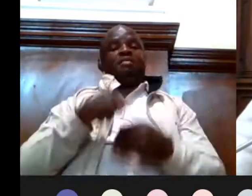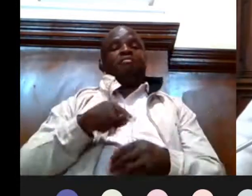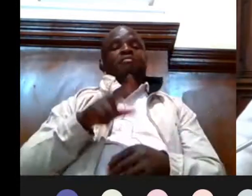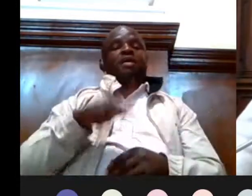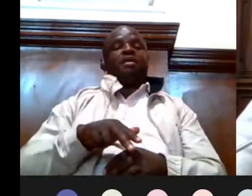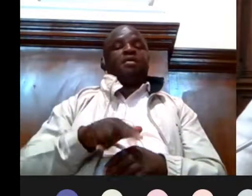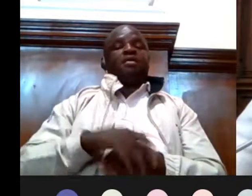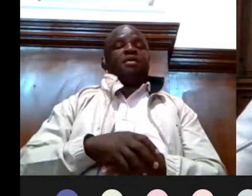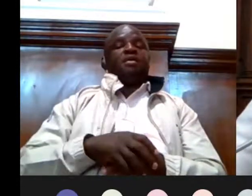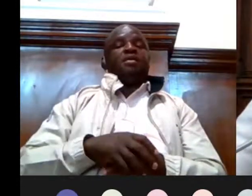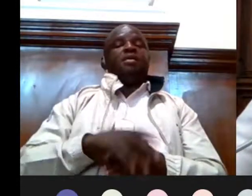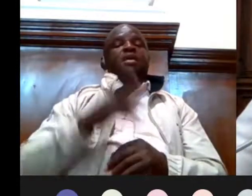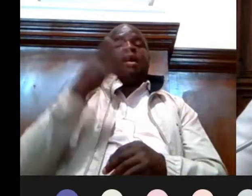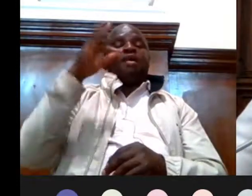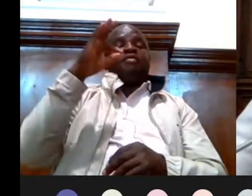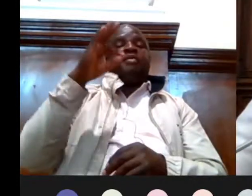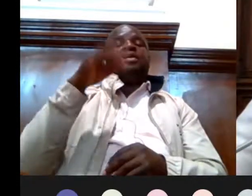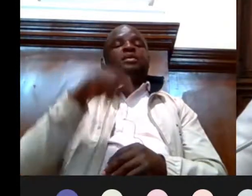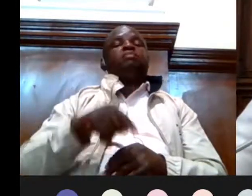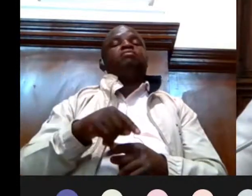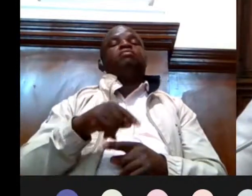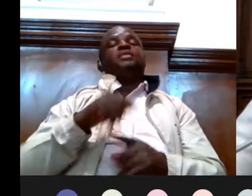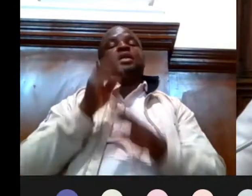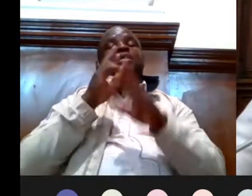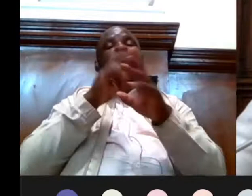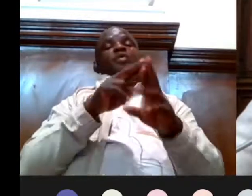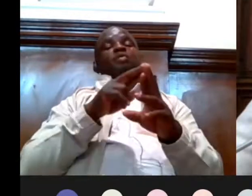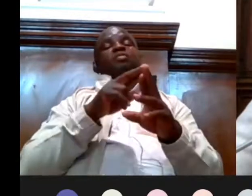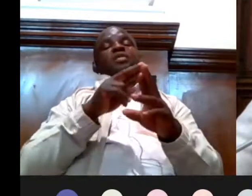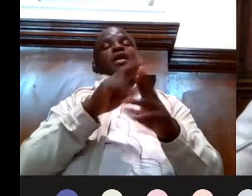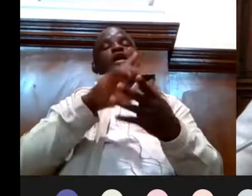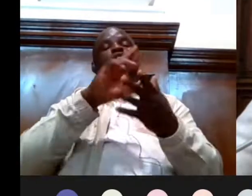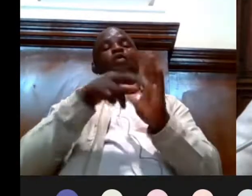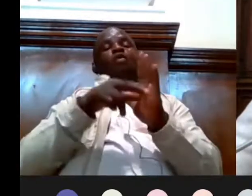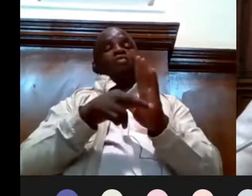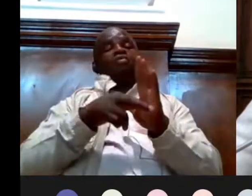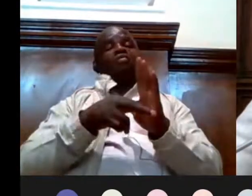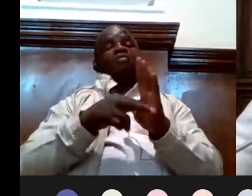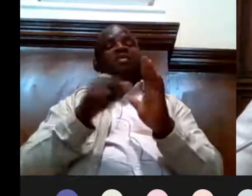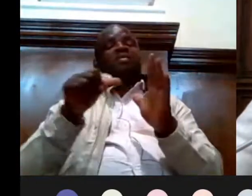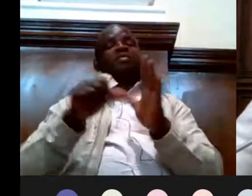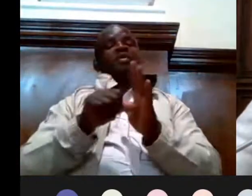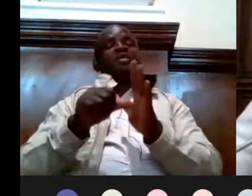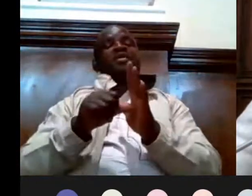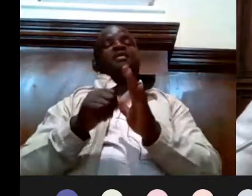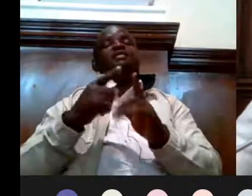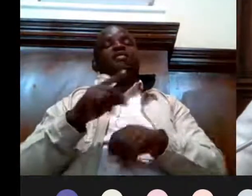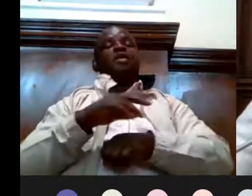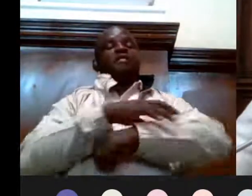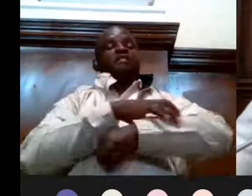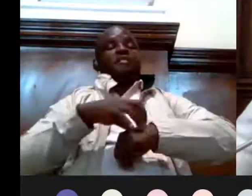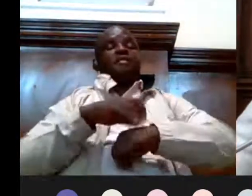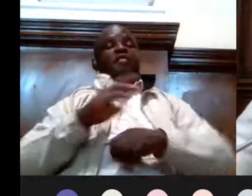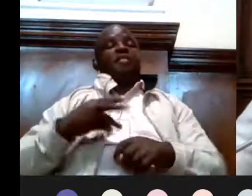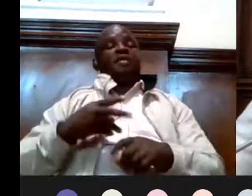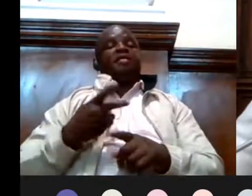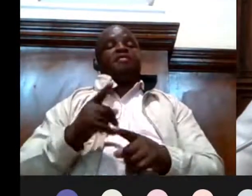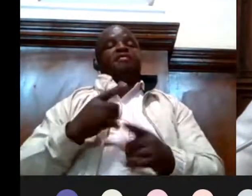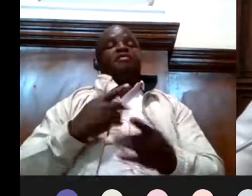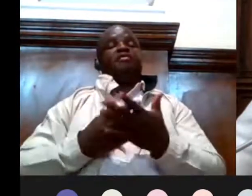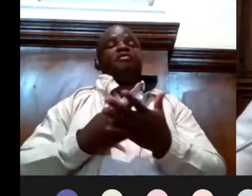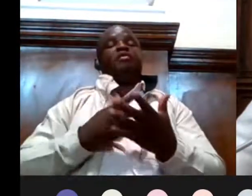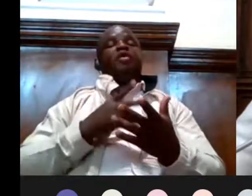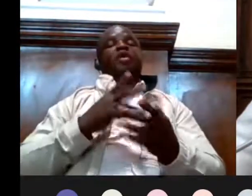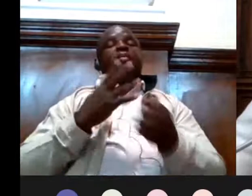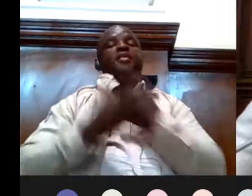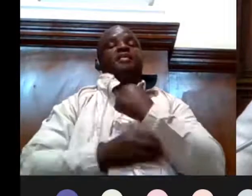Honorable Speaker, the government recognizes the crucial roles rural women play in reducing